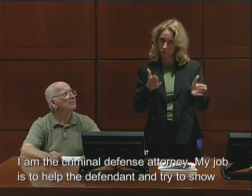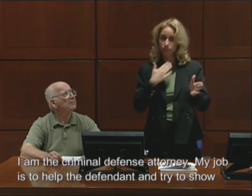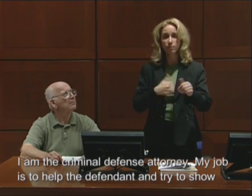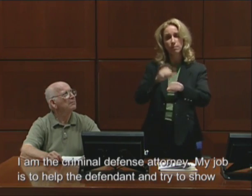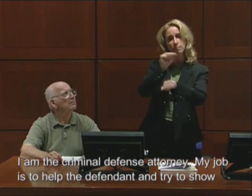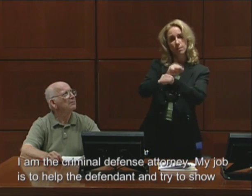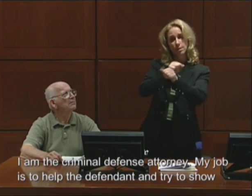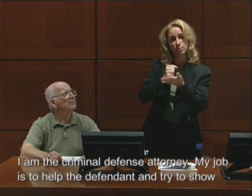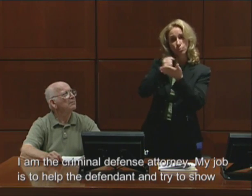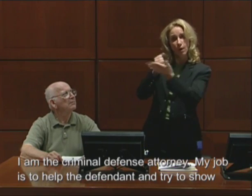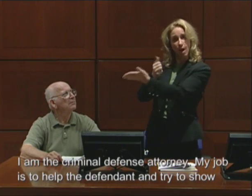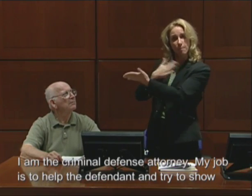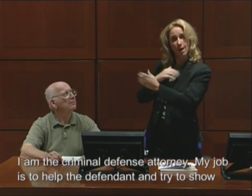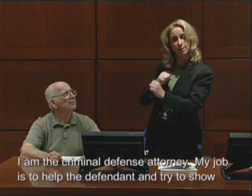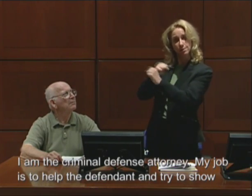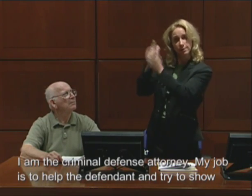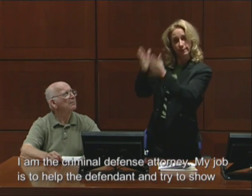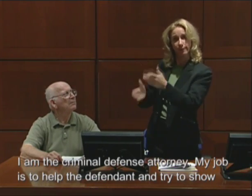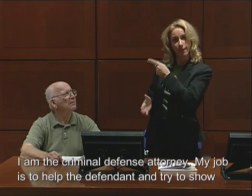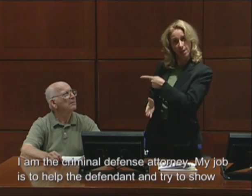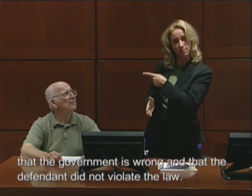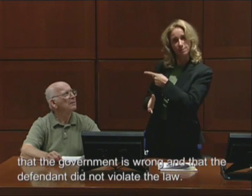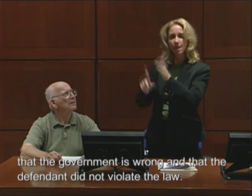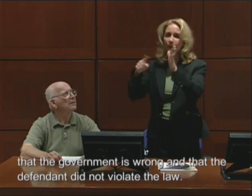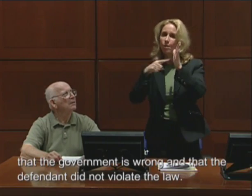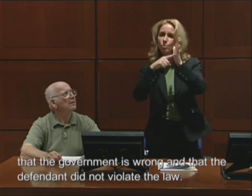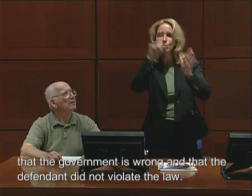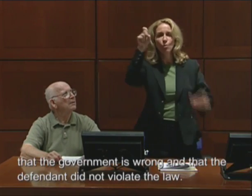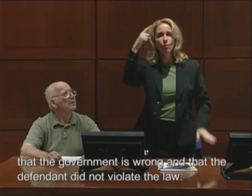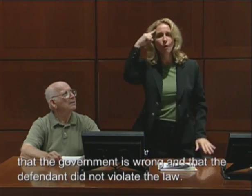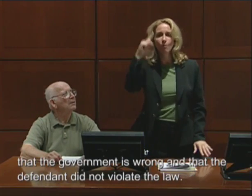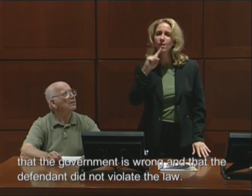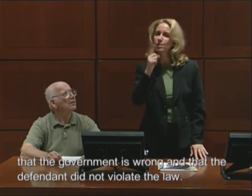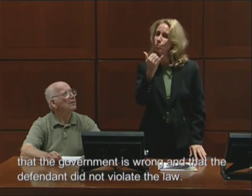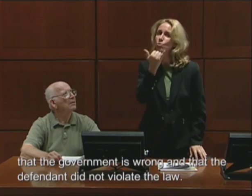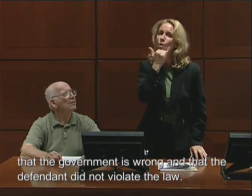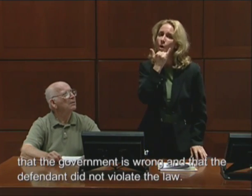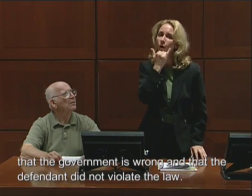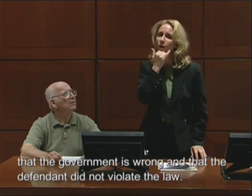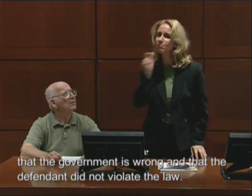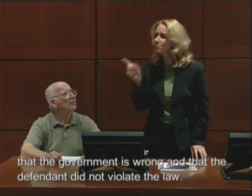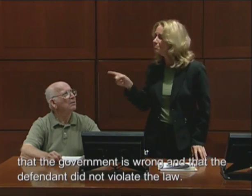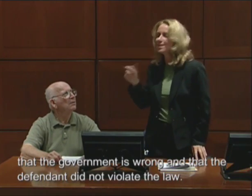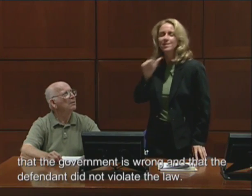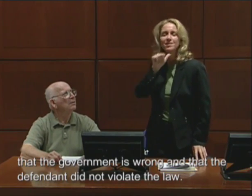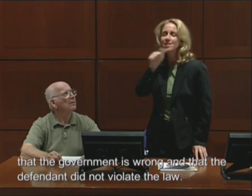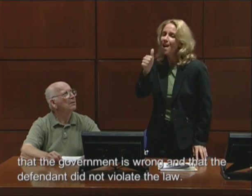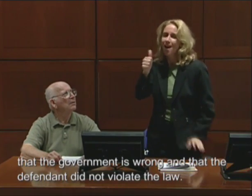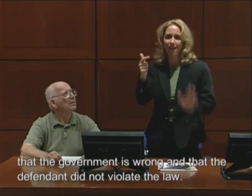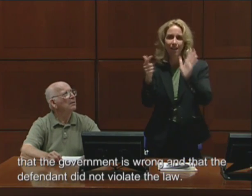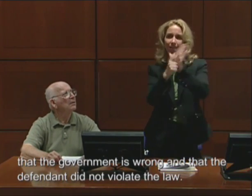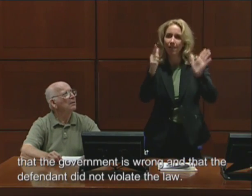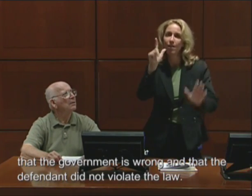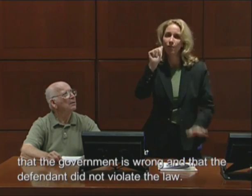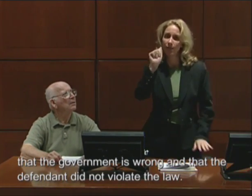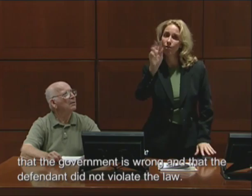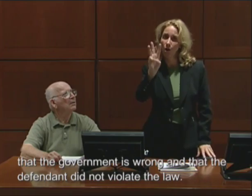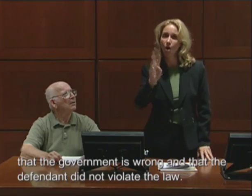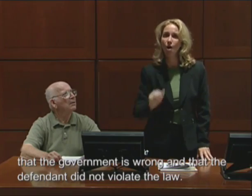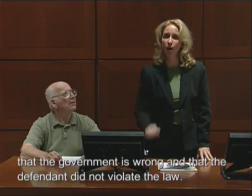My job is to help the defendant and try to show that the government is wrong and that the defendant did not violate the law.